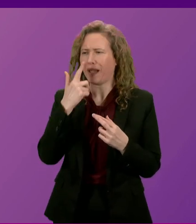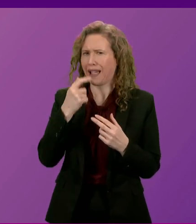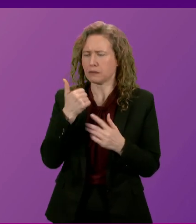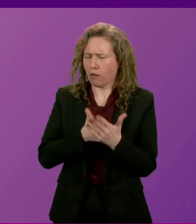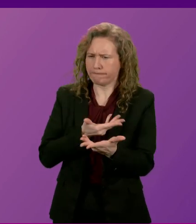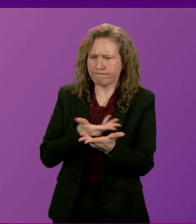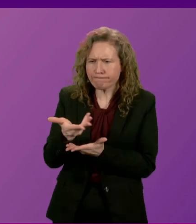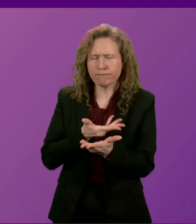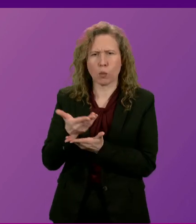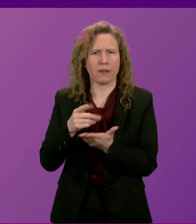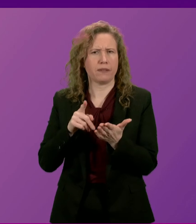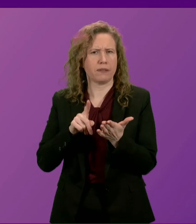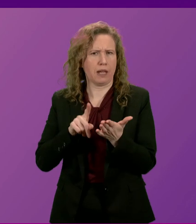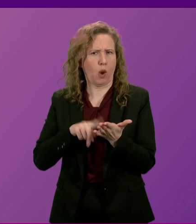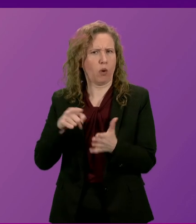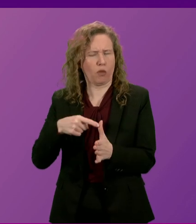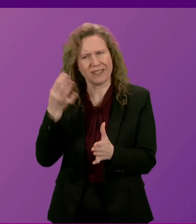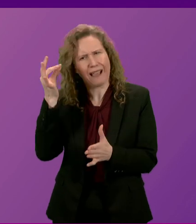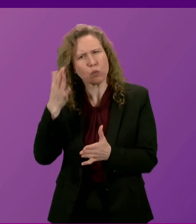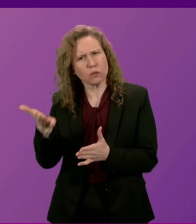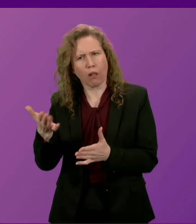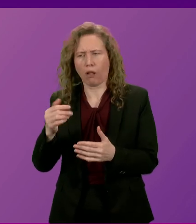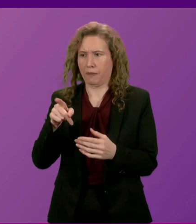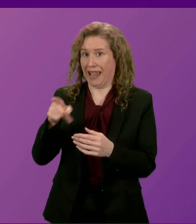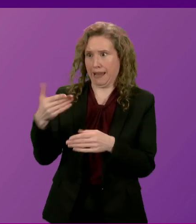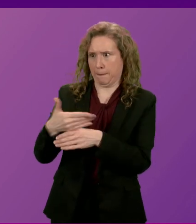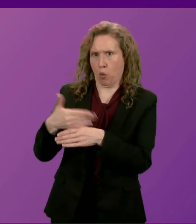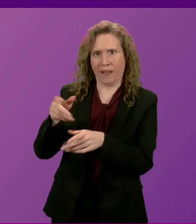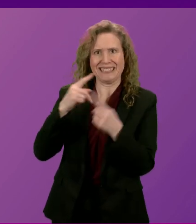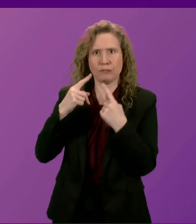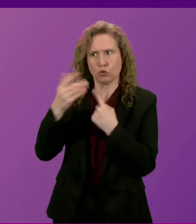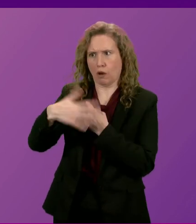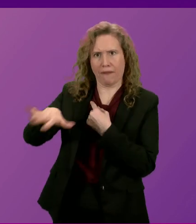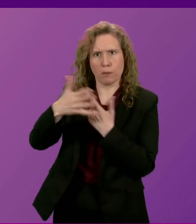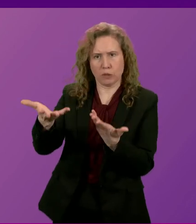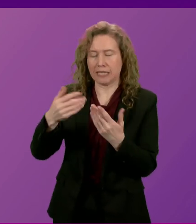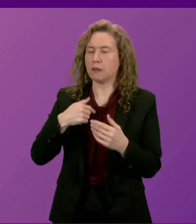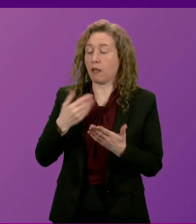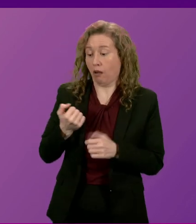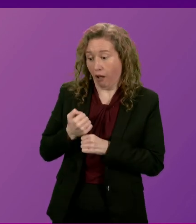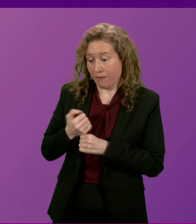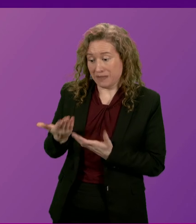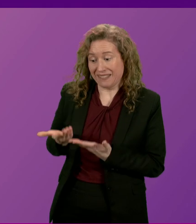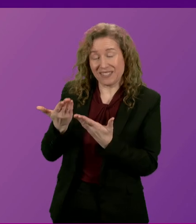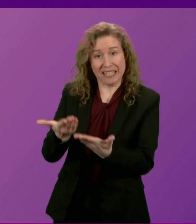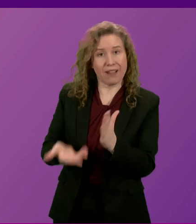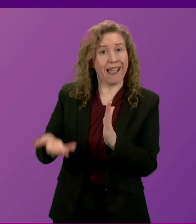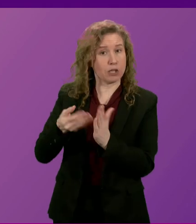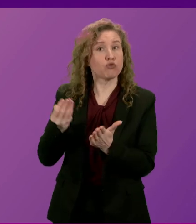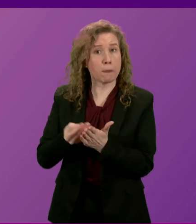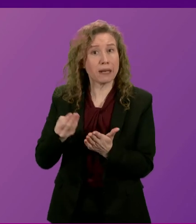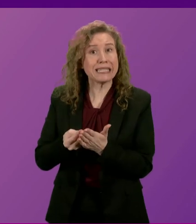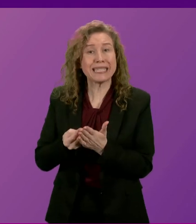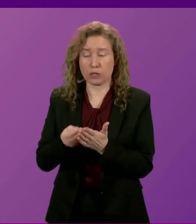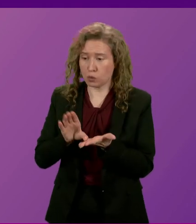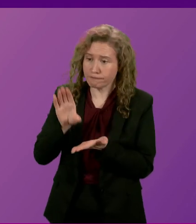dialogue with the local authority employers to bring this to a conclusion, because the government has put additional money into the